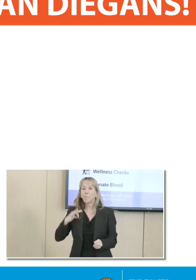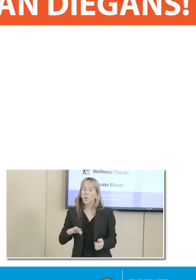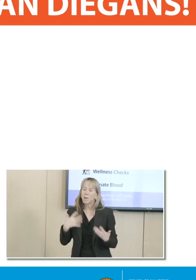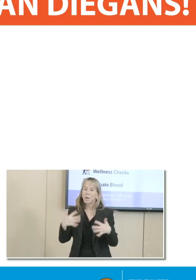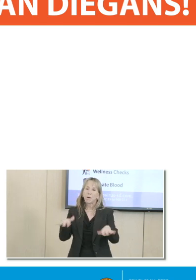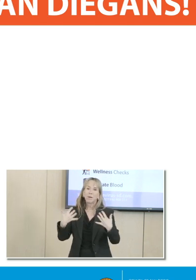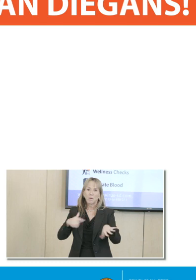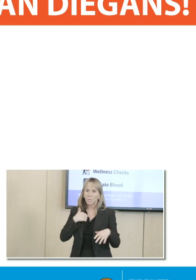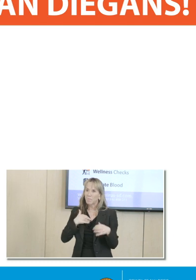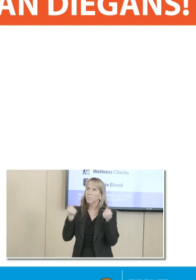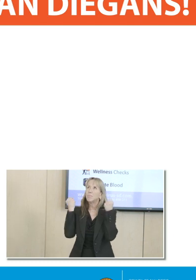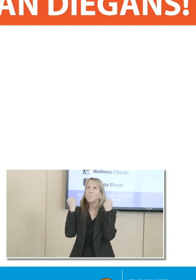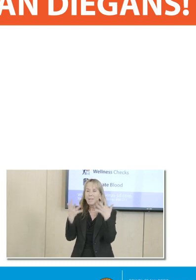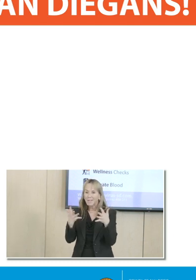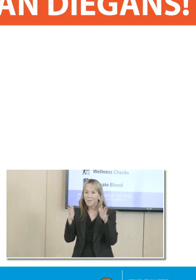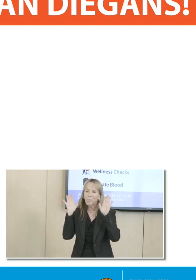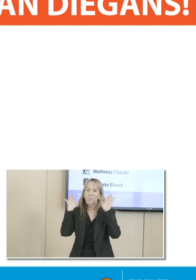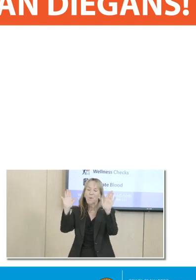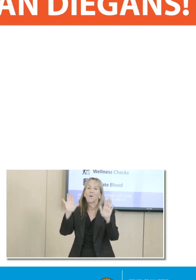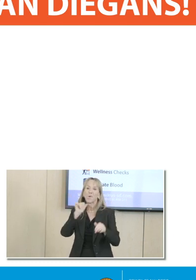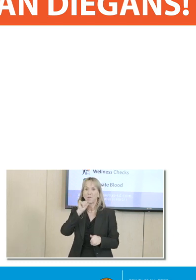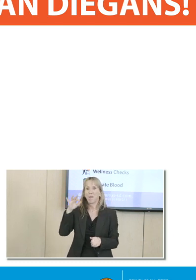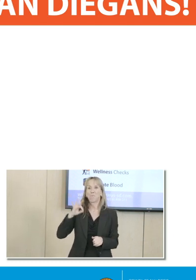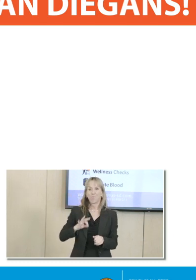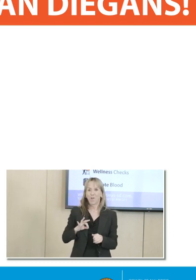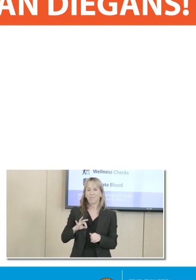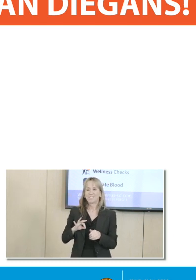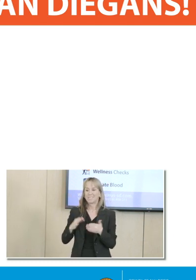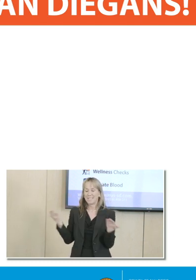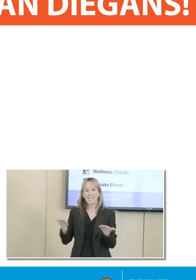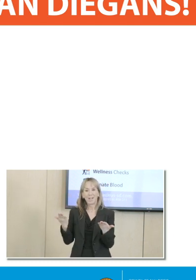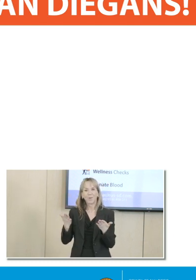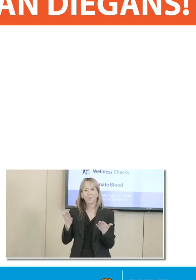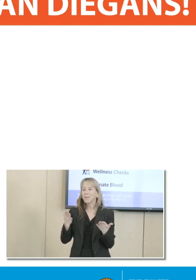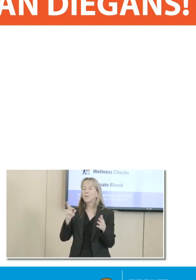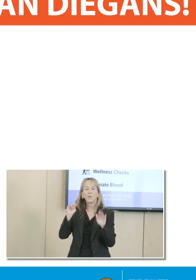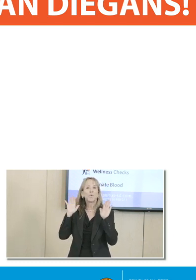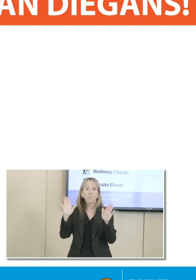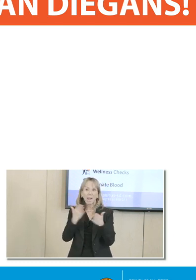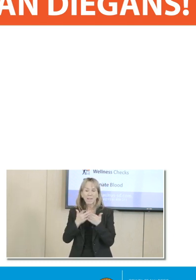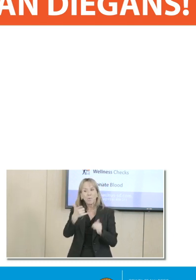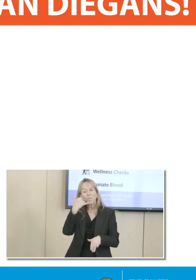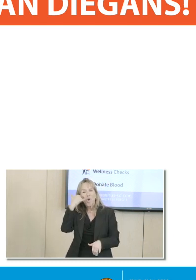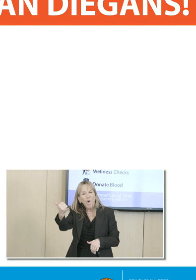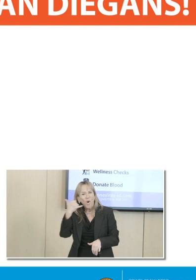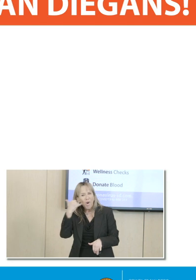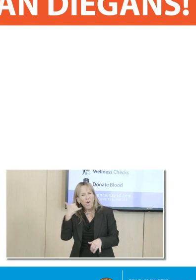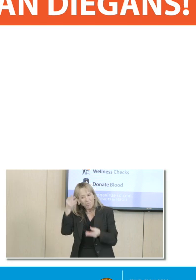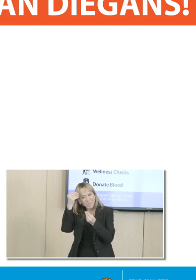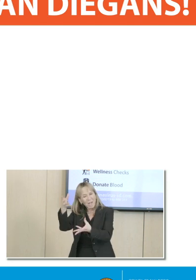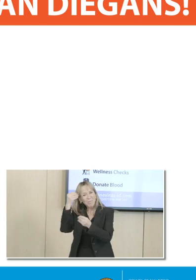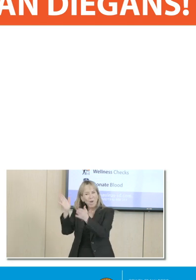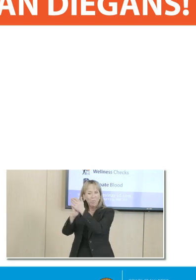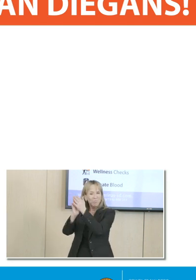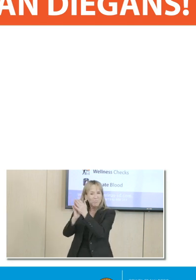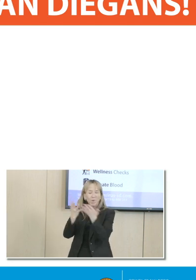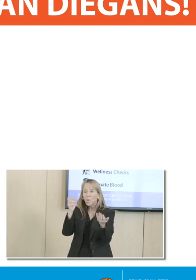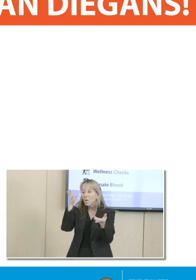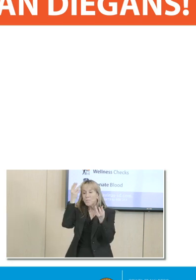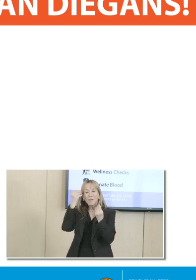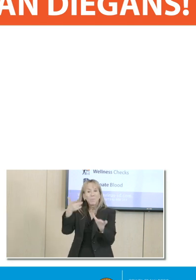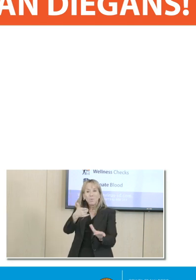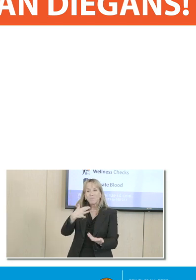great nonprofits in this county that are doing great things. Give them a call and see how you can help them, either by